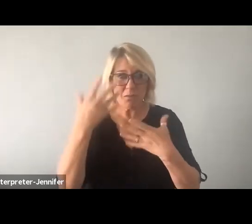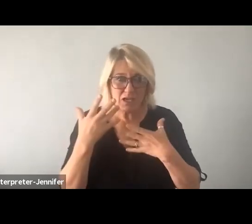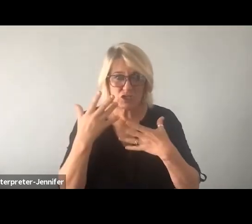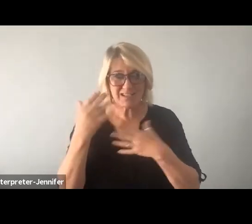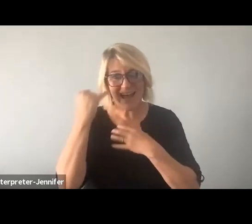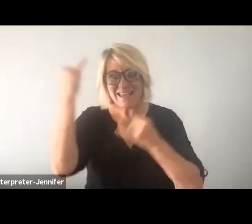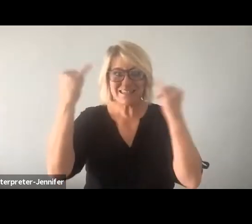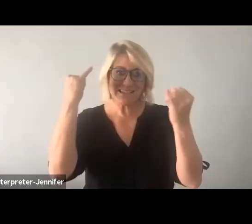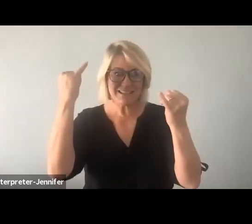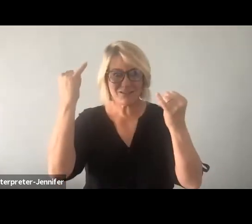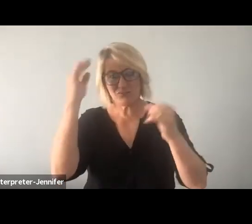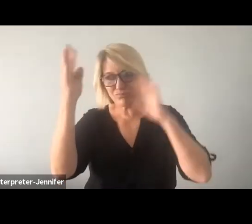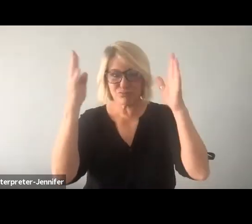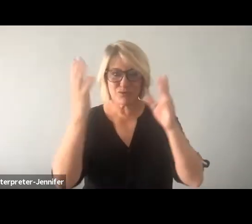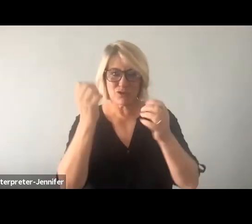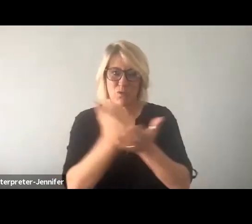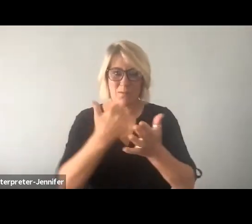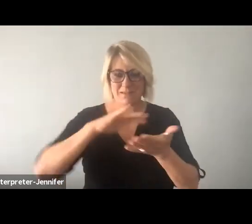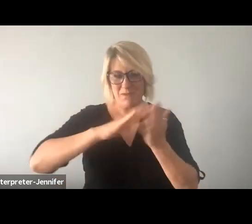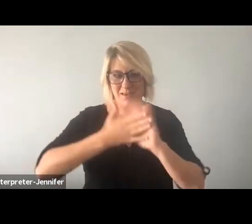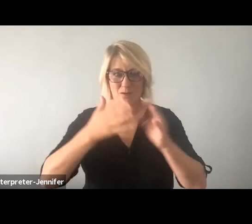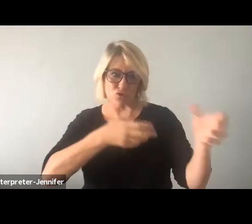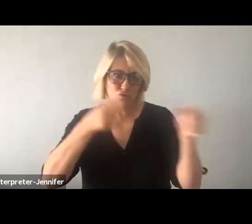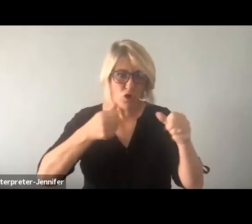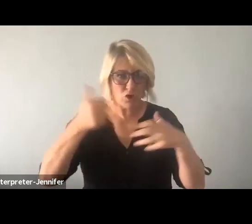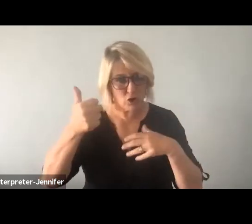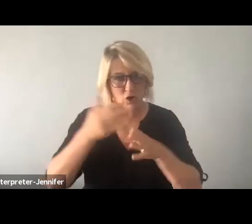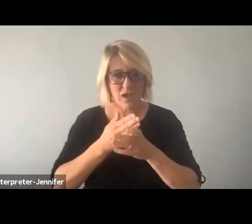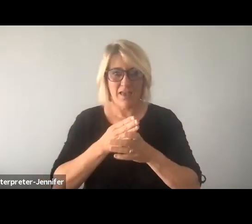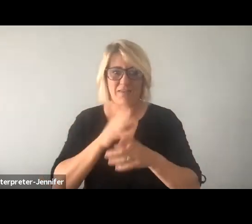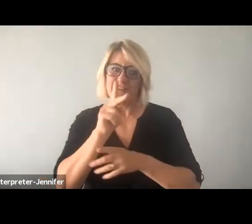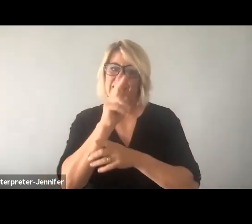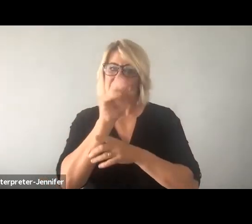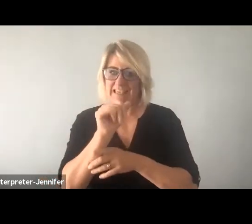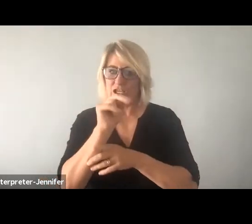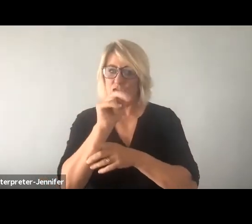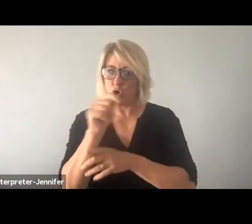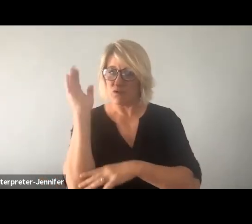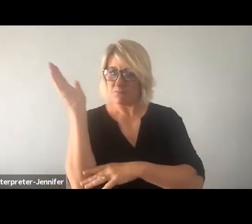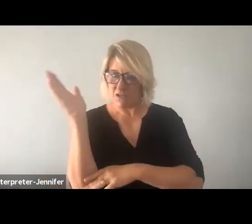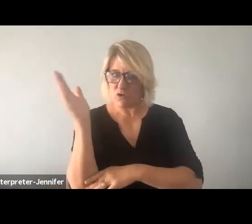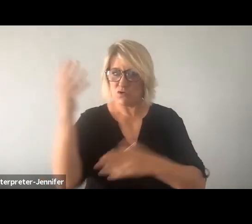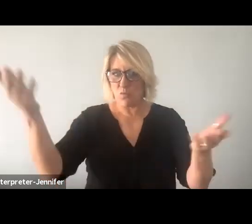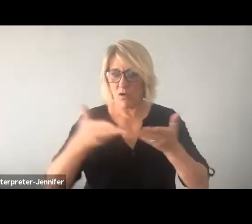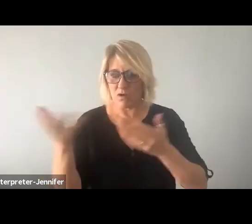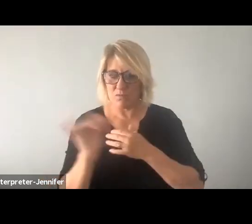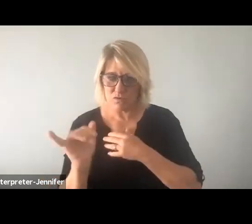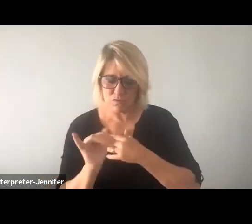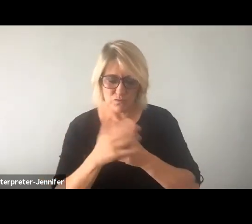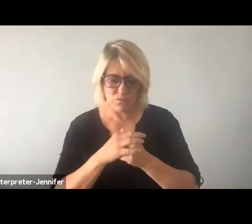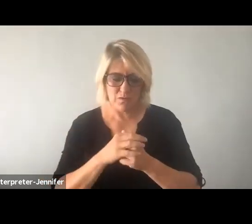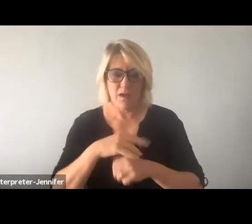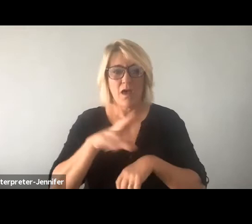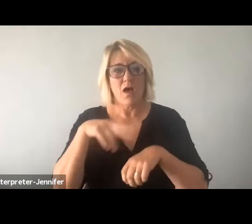stronger, and the main keynotes and welcomes as well. And then, of course, it takes